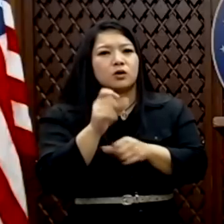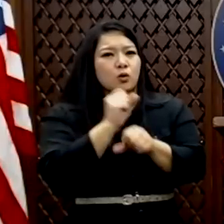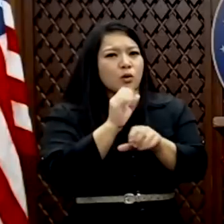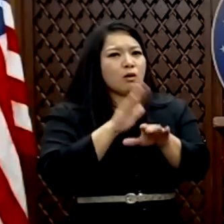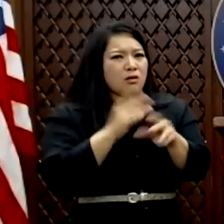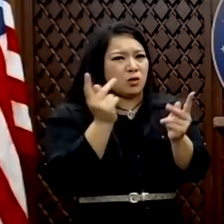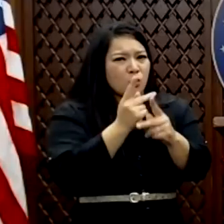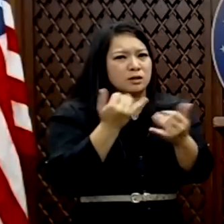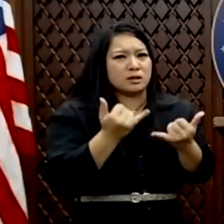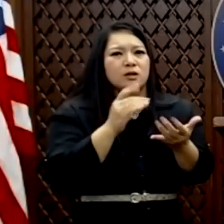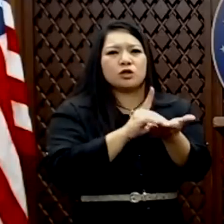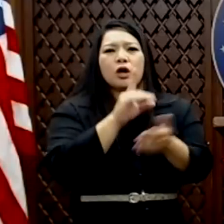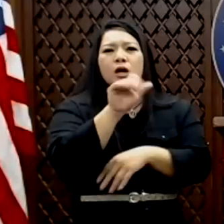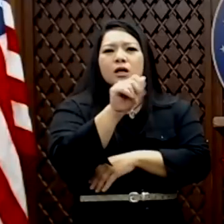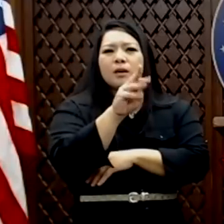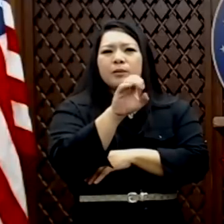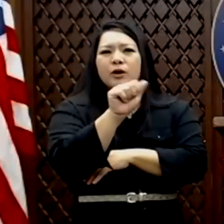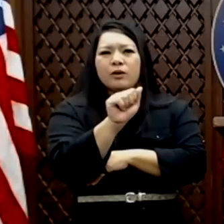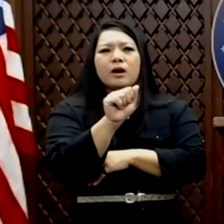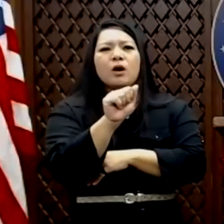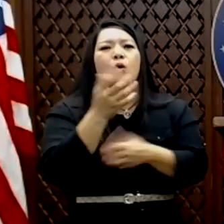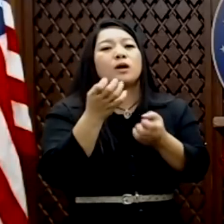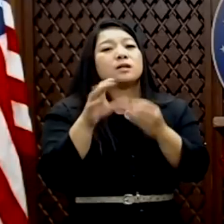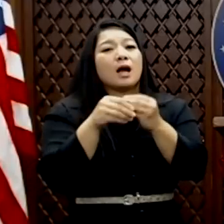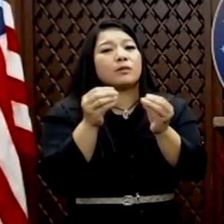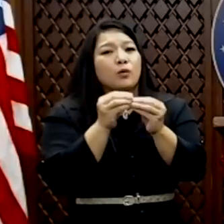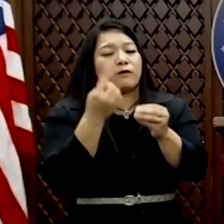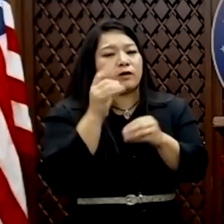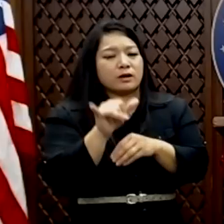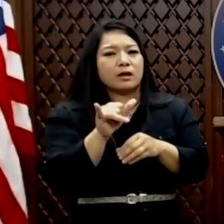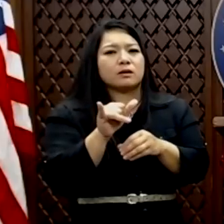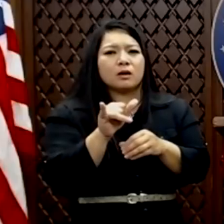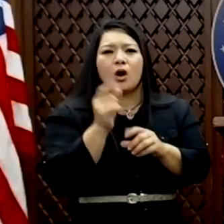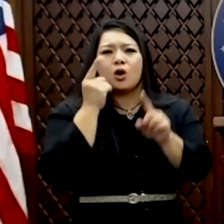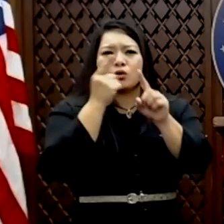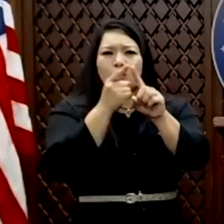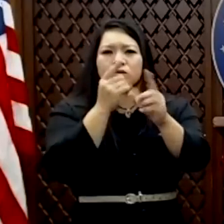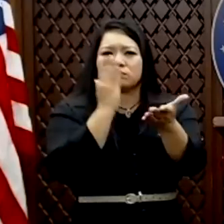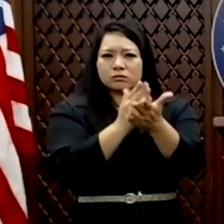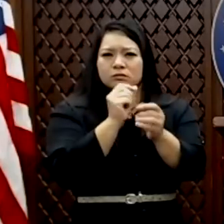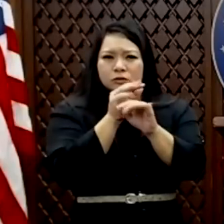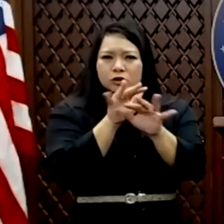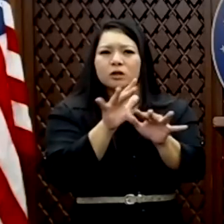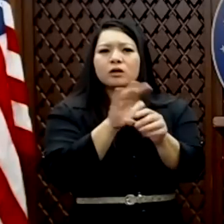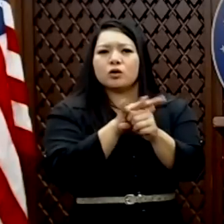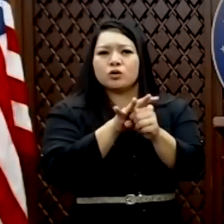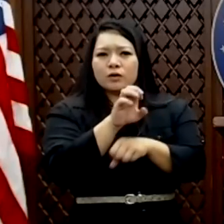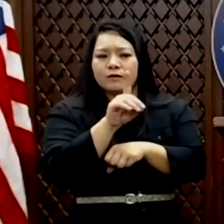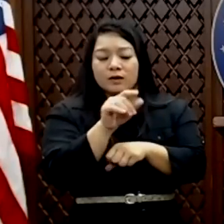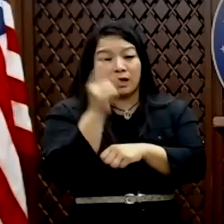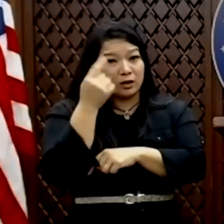Dr. Cabrera wants to add any more to that, but our goal is to flatten the curve. And I think we can do